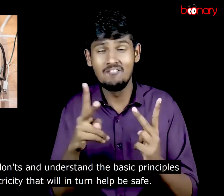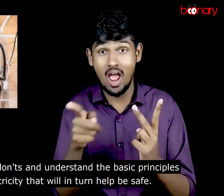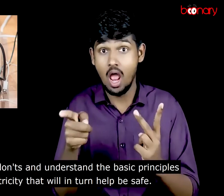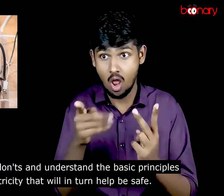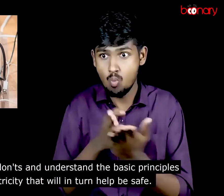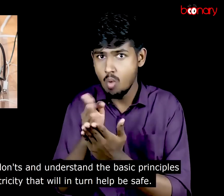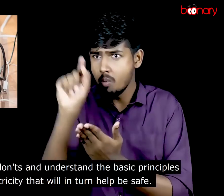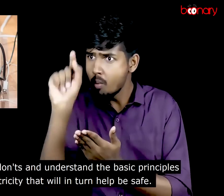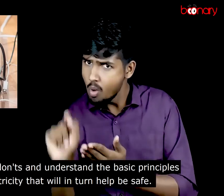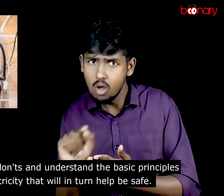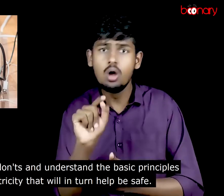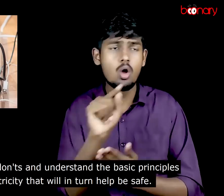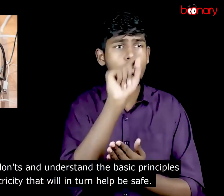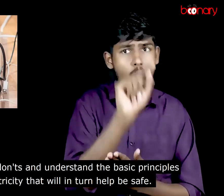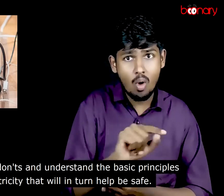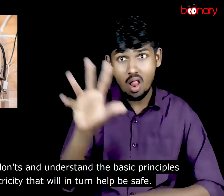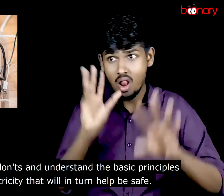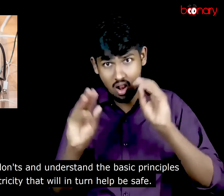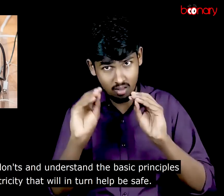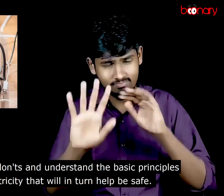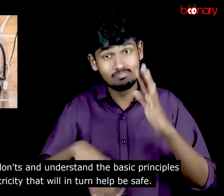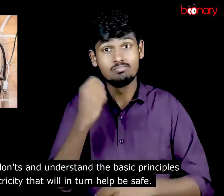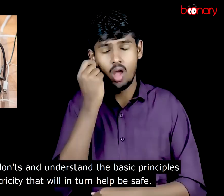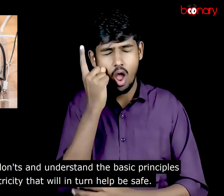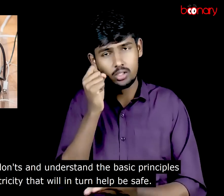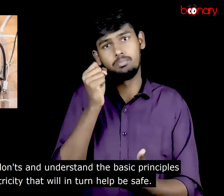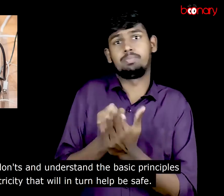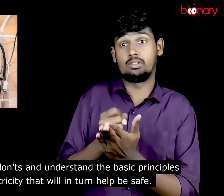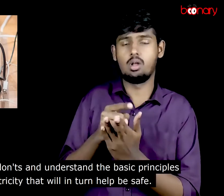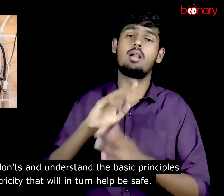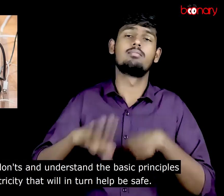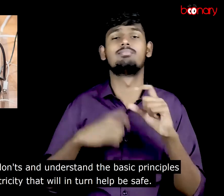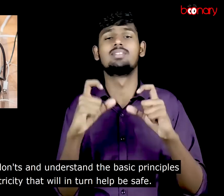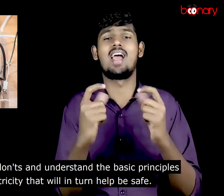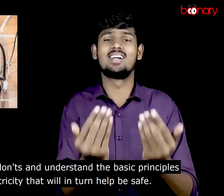basic principles of electricity that will in turn help be safe.